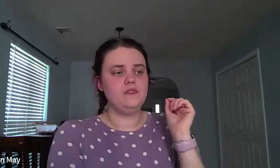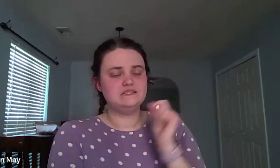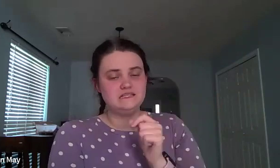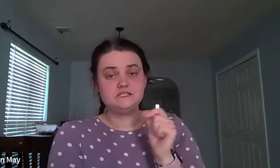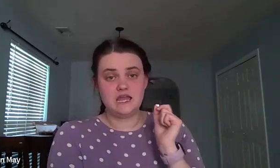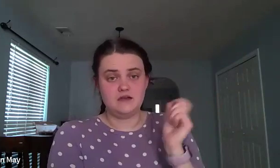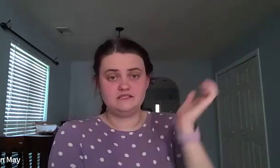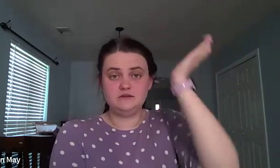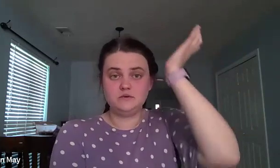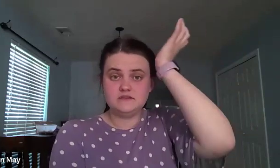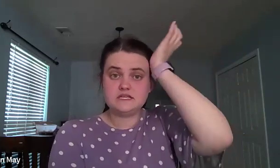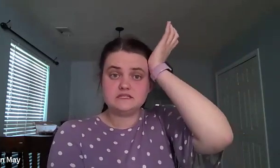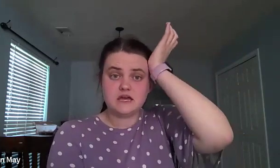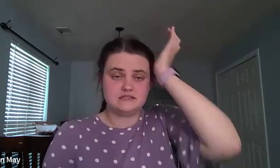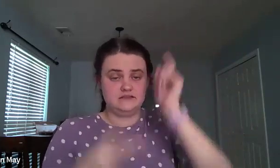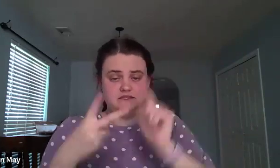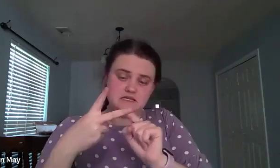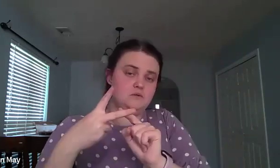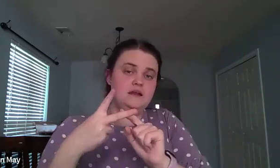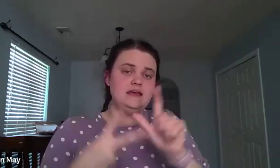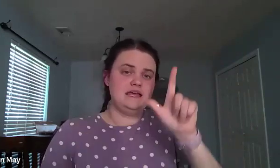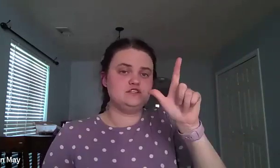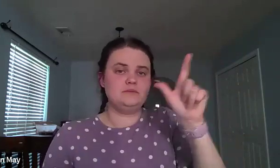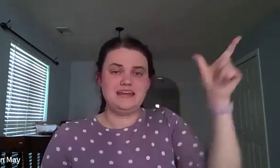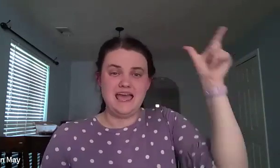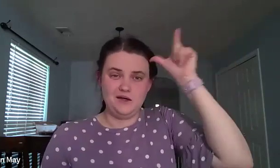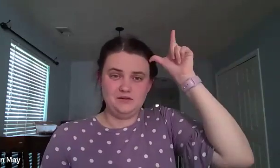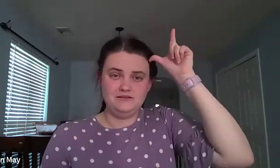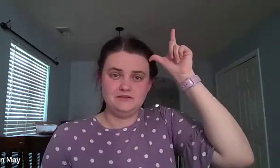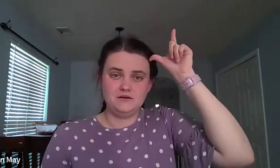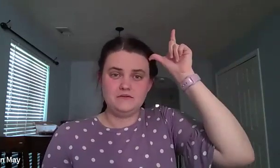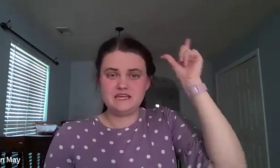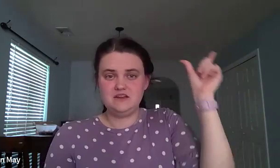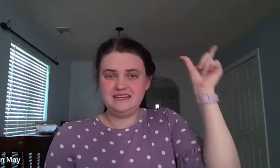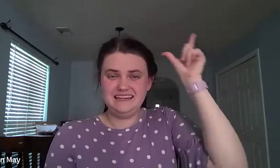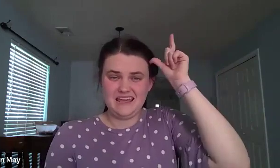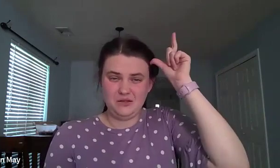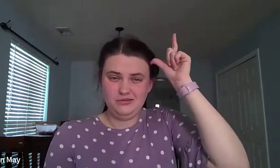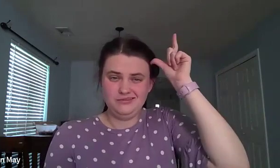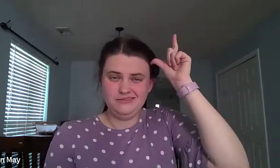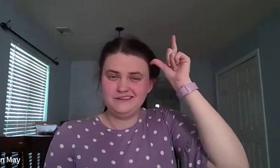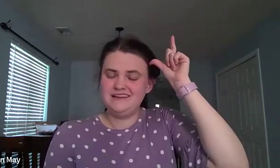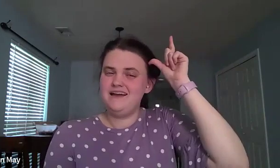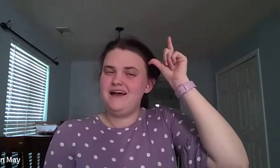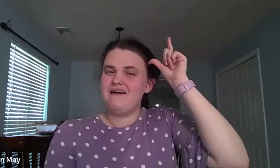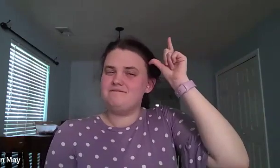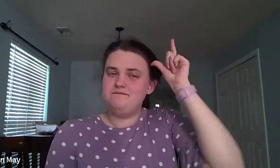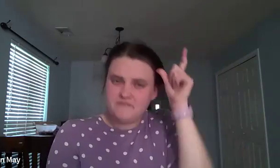The difference I have seen with this, that's like the second one, is it'll be an L on the side of your head. L.